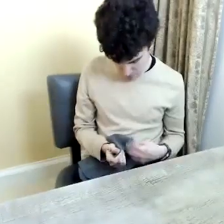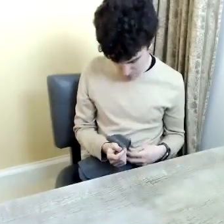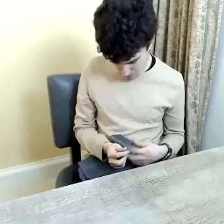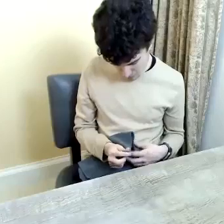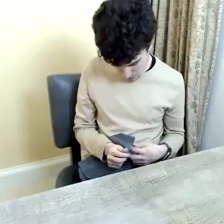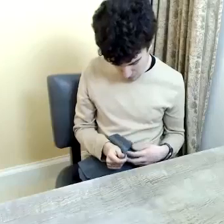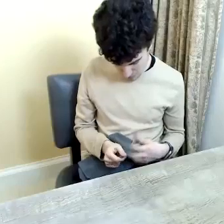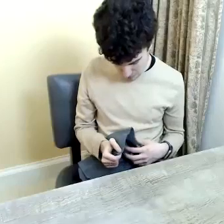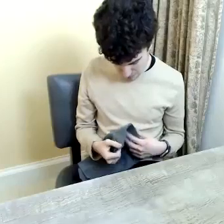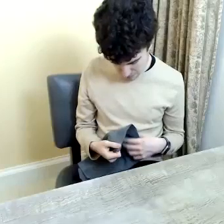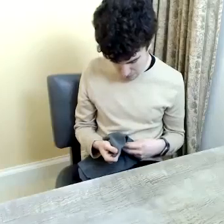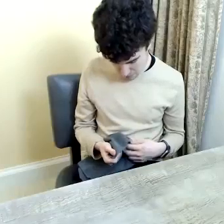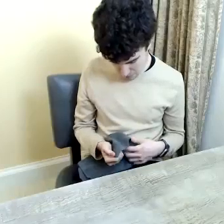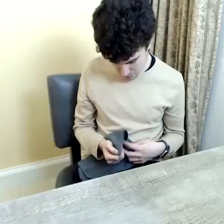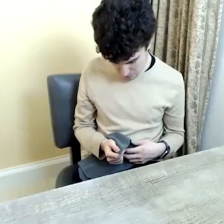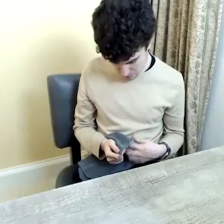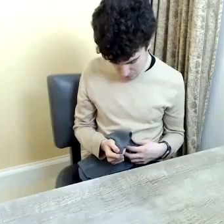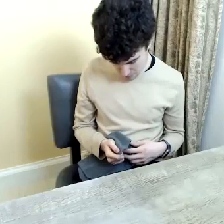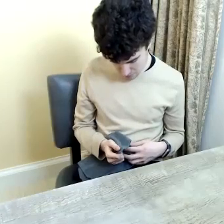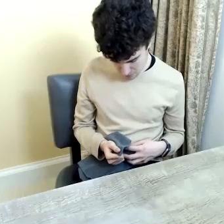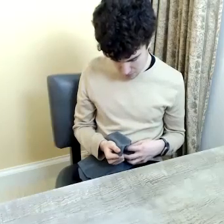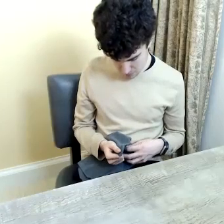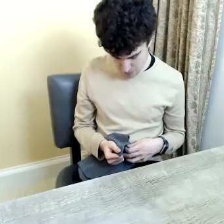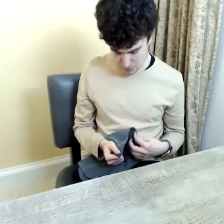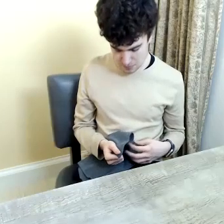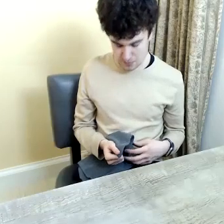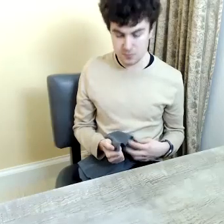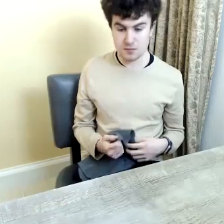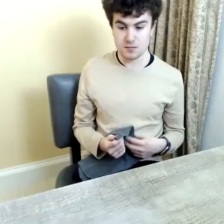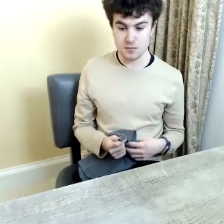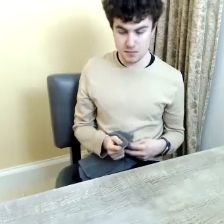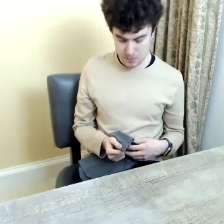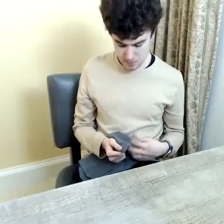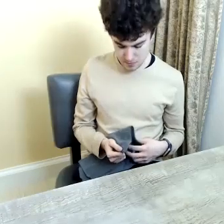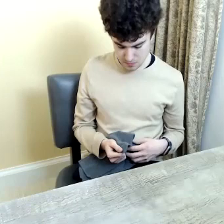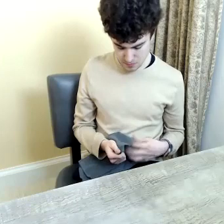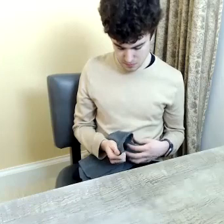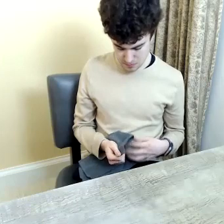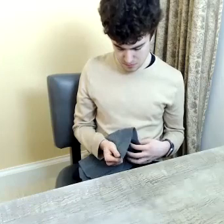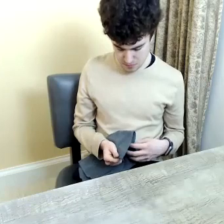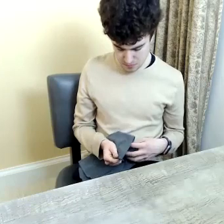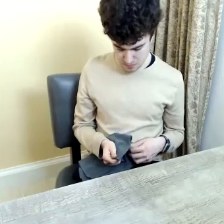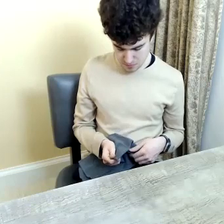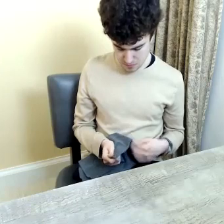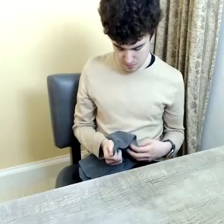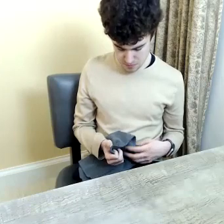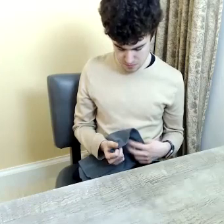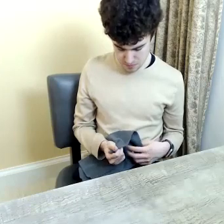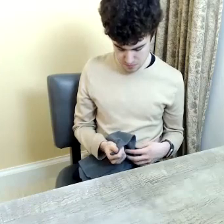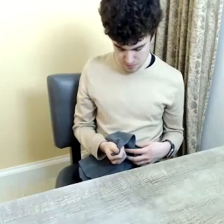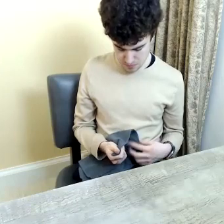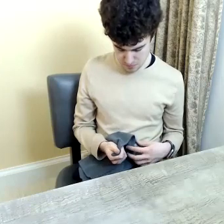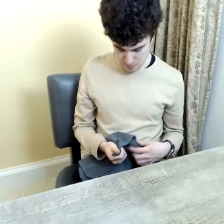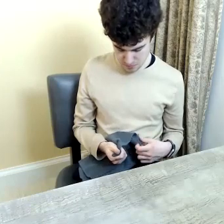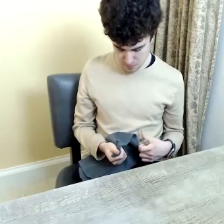not a part of the staff understanding, then my advocacy can be misunderstood as insubordination. What this teaches kids is